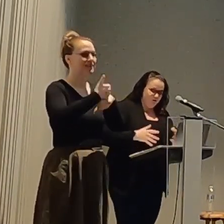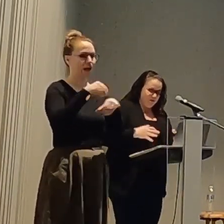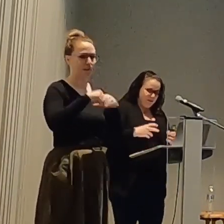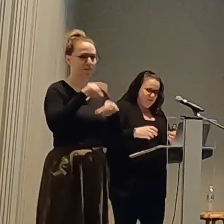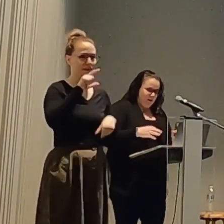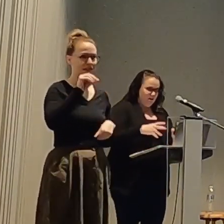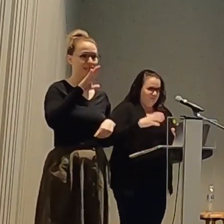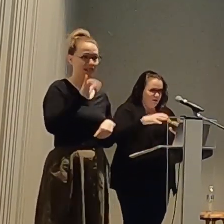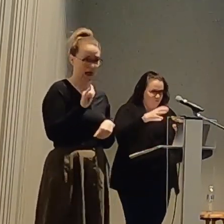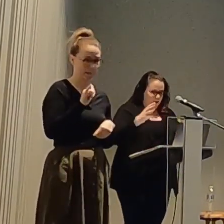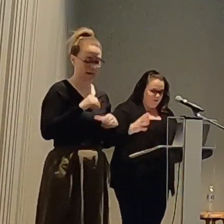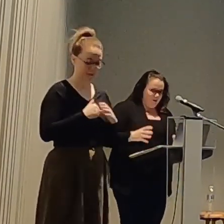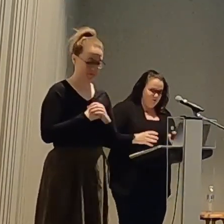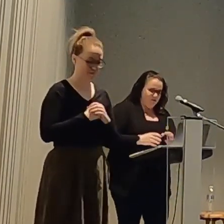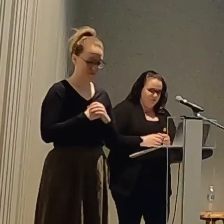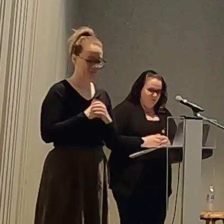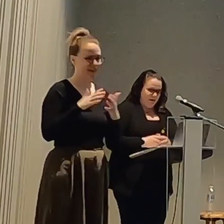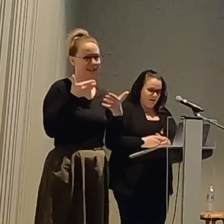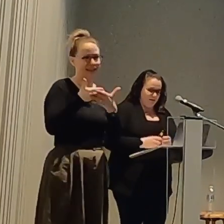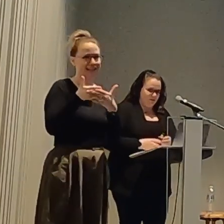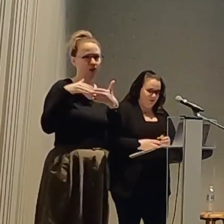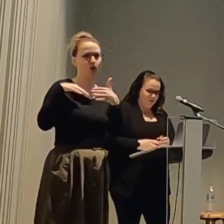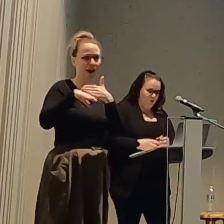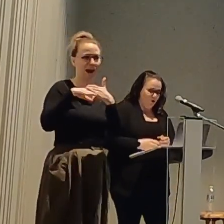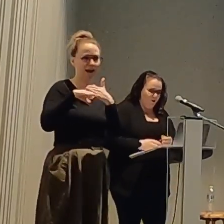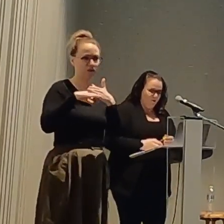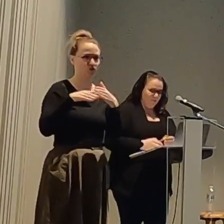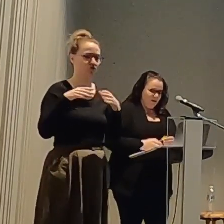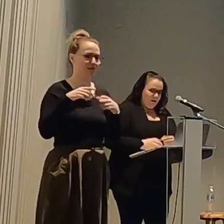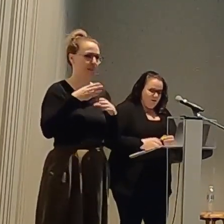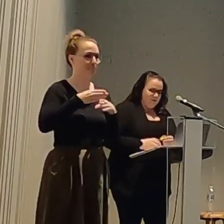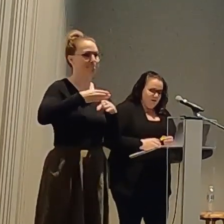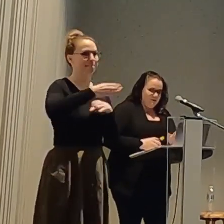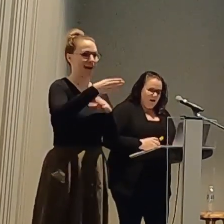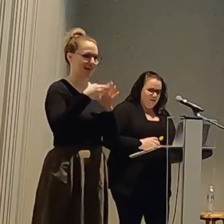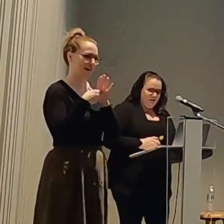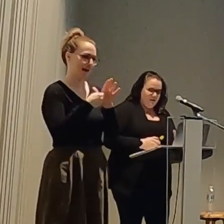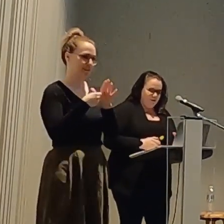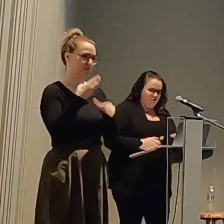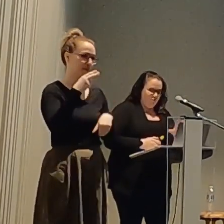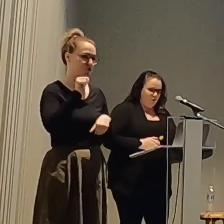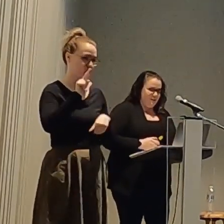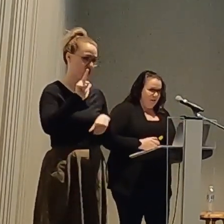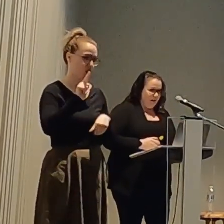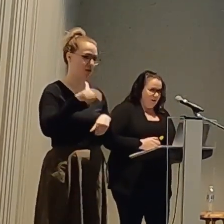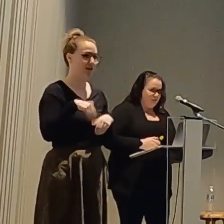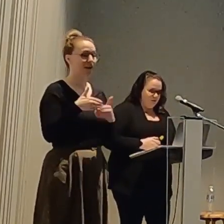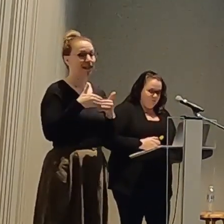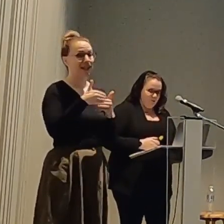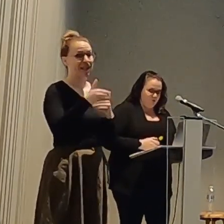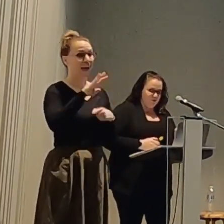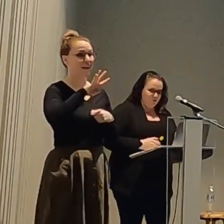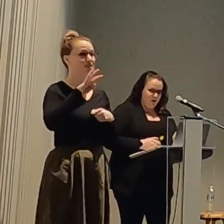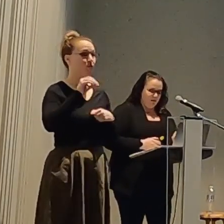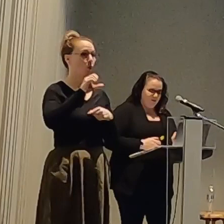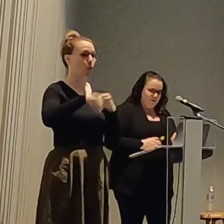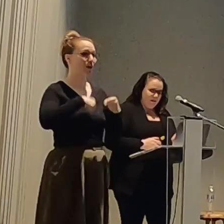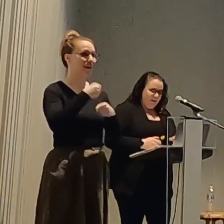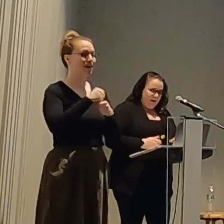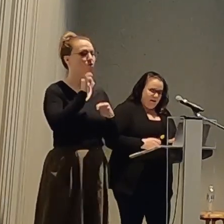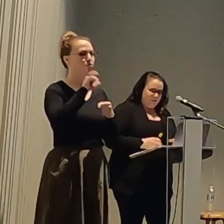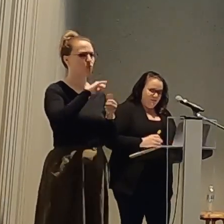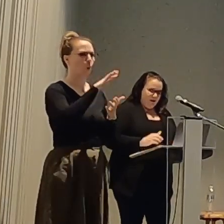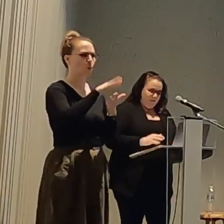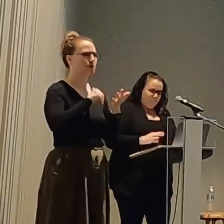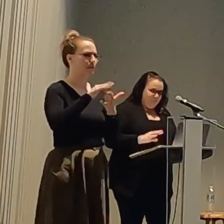and the entrance, kind of near the entrance of the main exhibition hall. Sometime in the next 4 decades, the murals were